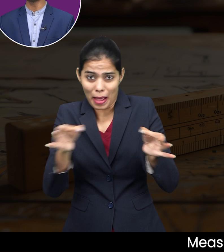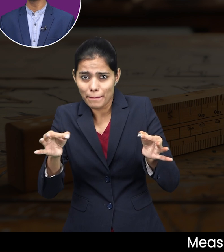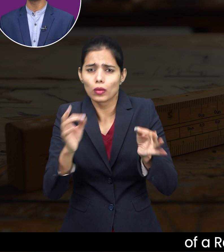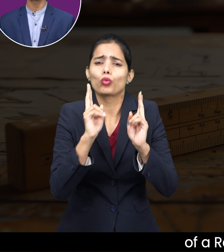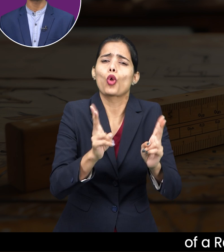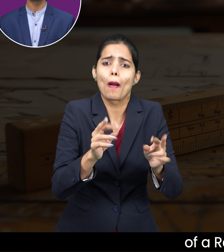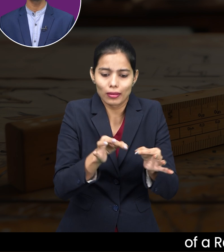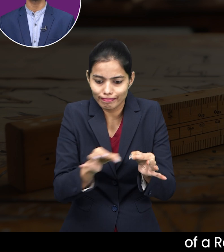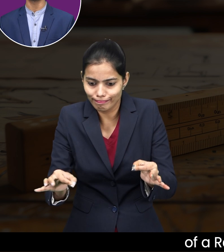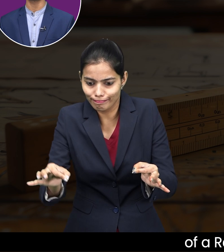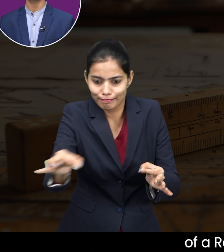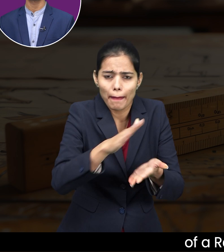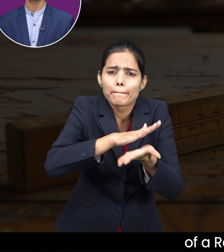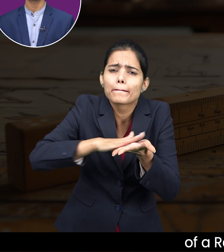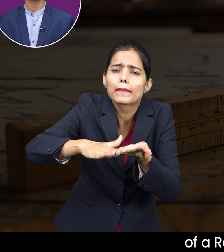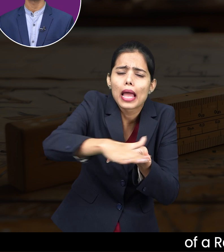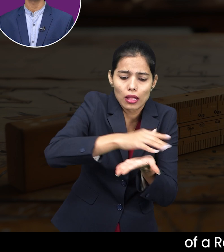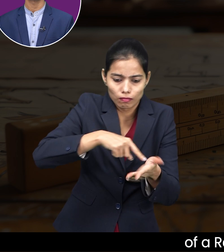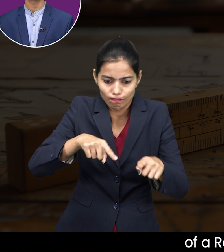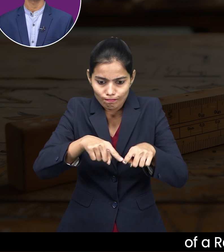Measuring the area of a regular surface.